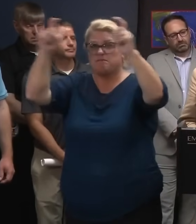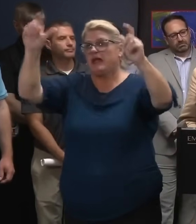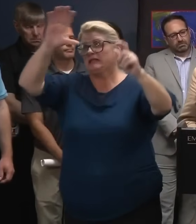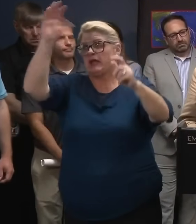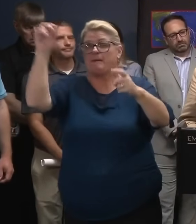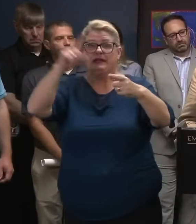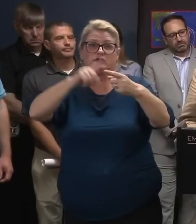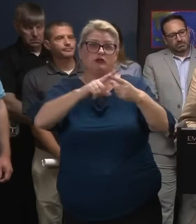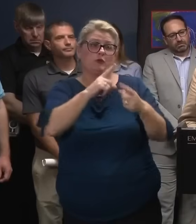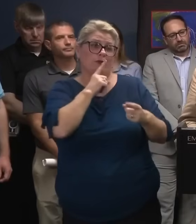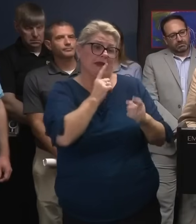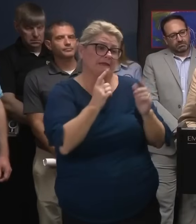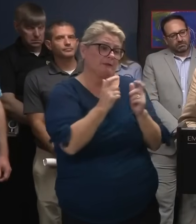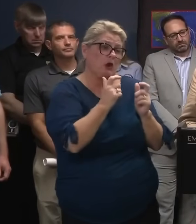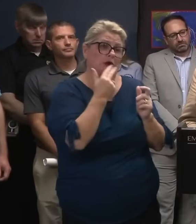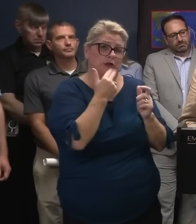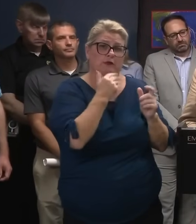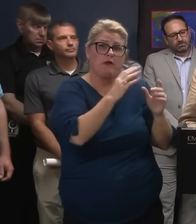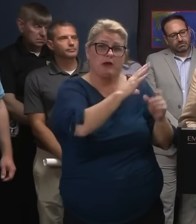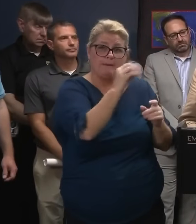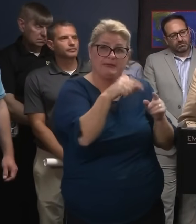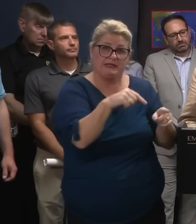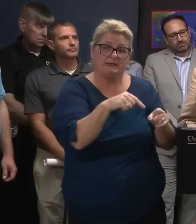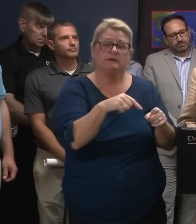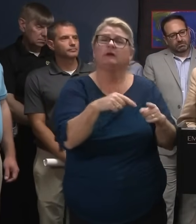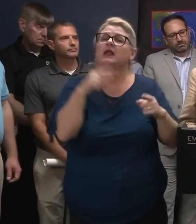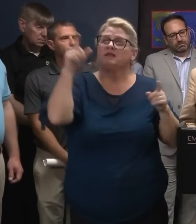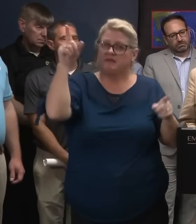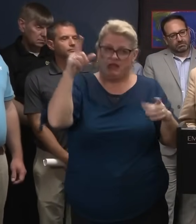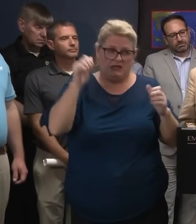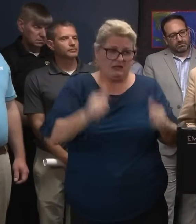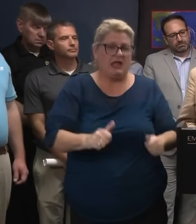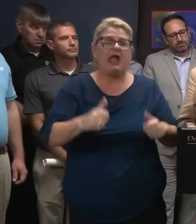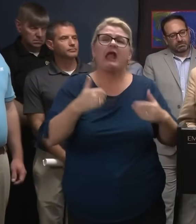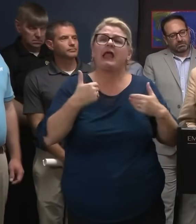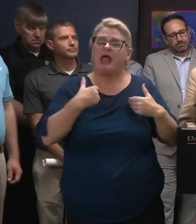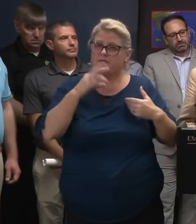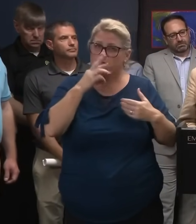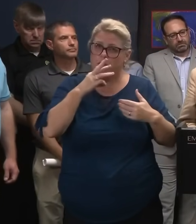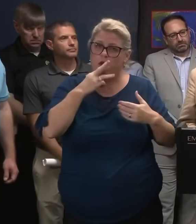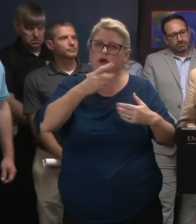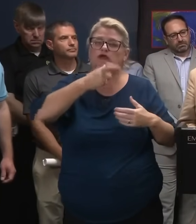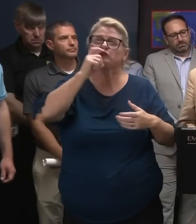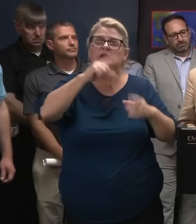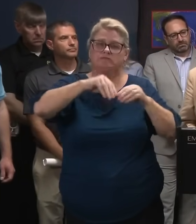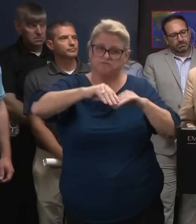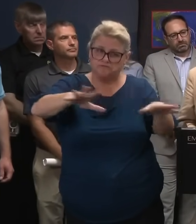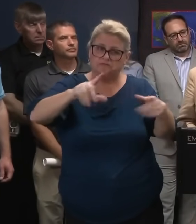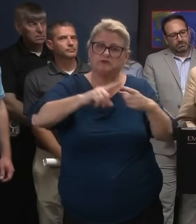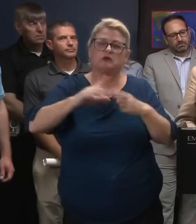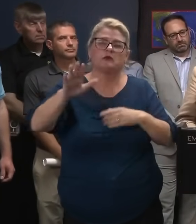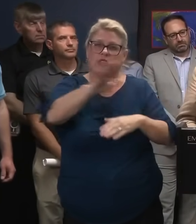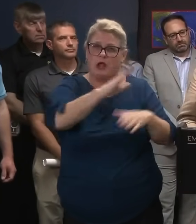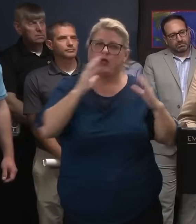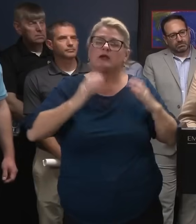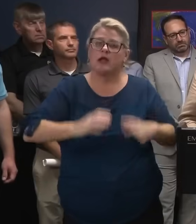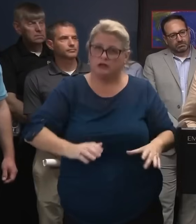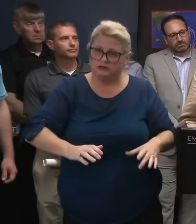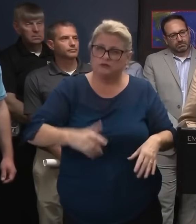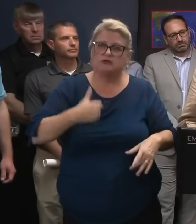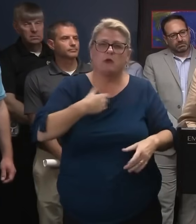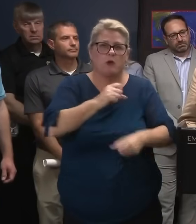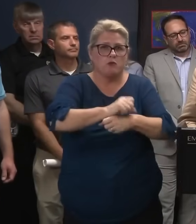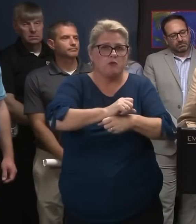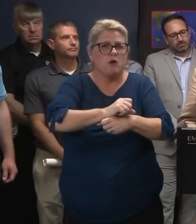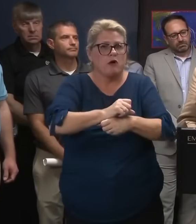smallest. And they all are currently able to treat and distribute drinking water to their customers. And we're working hard to make